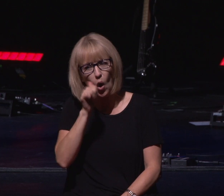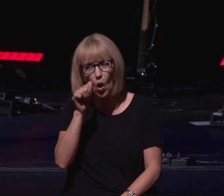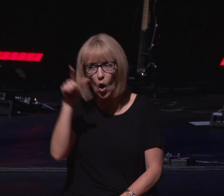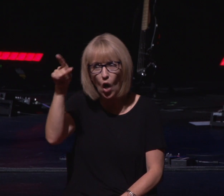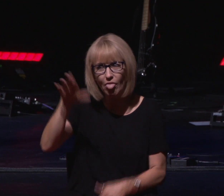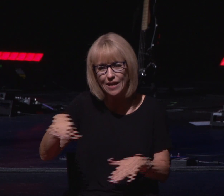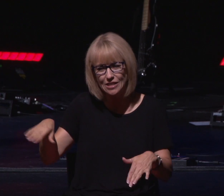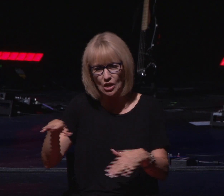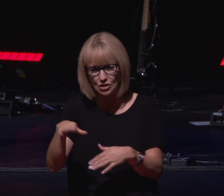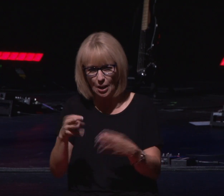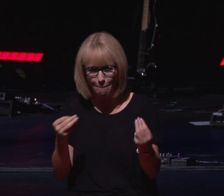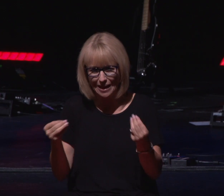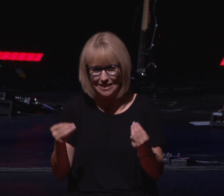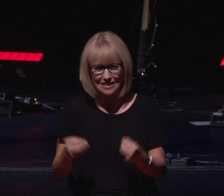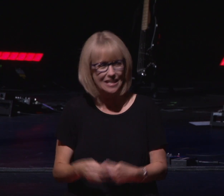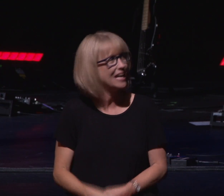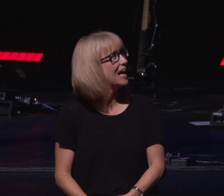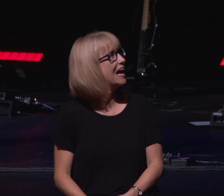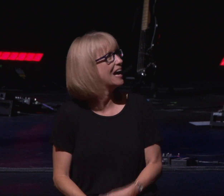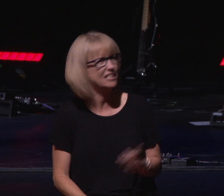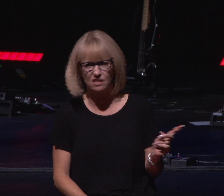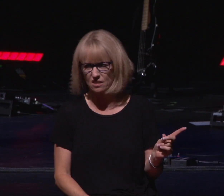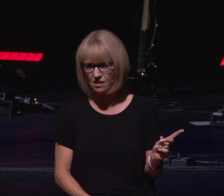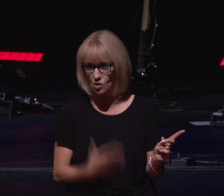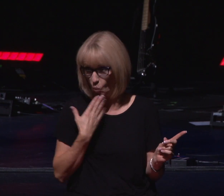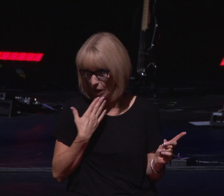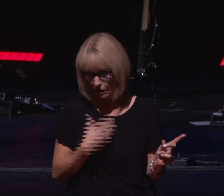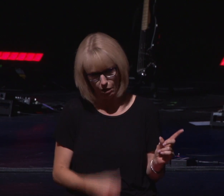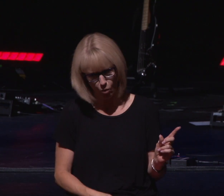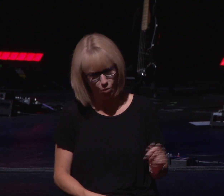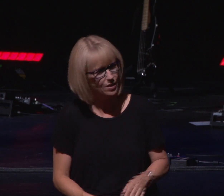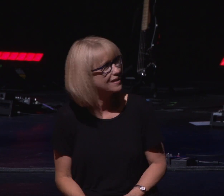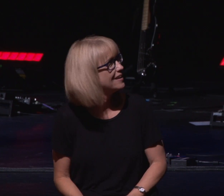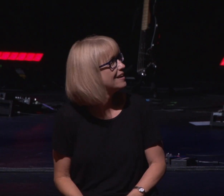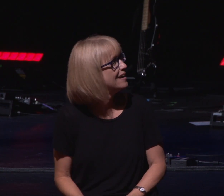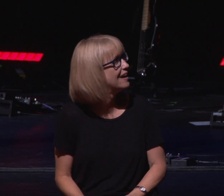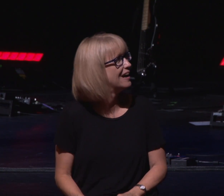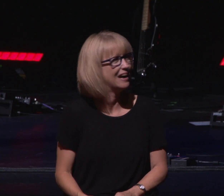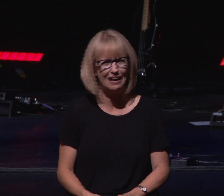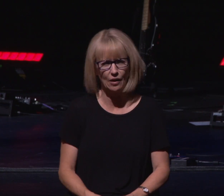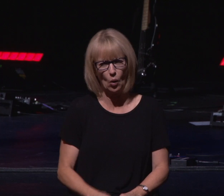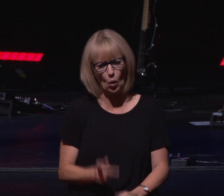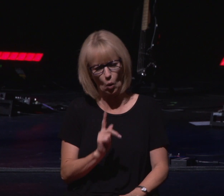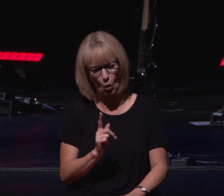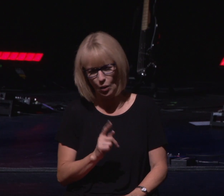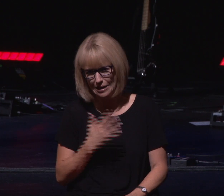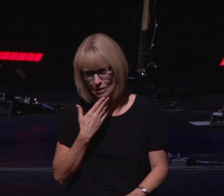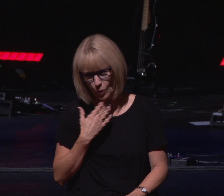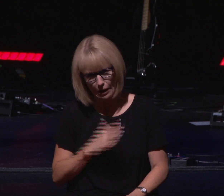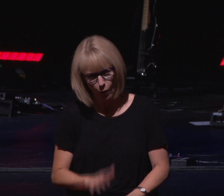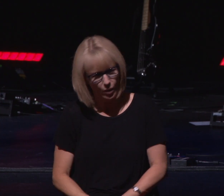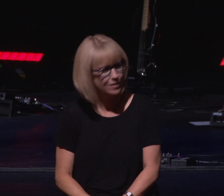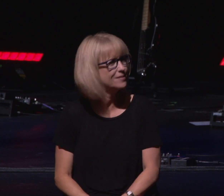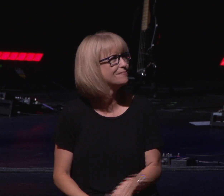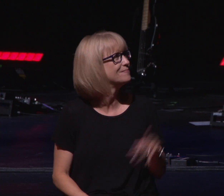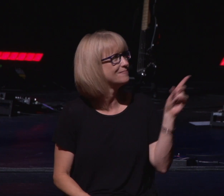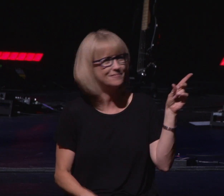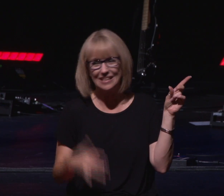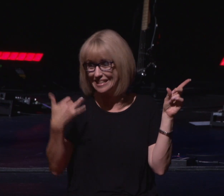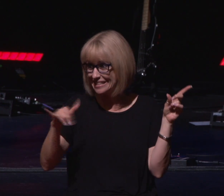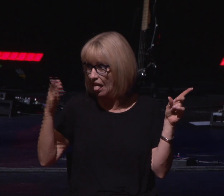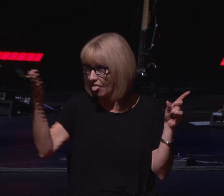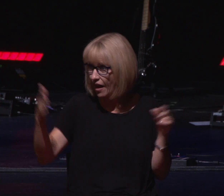there. So these guys are fun. Please. Yeah, I'm glad she's up. Hopefully she's still